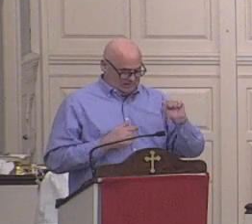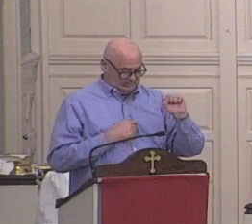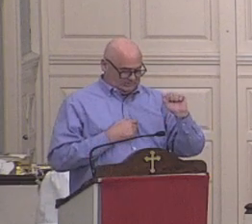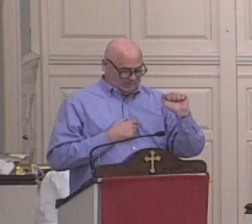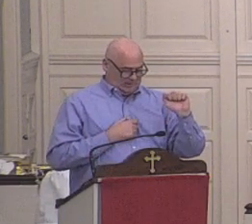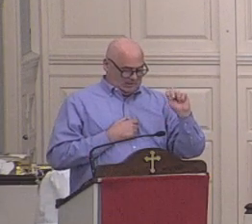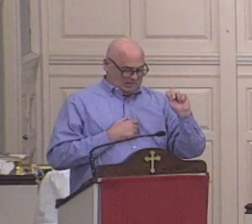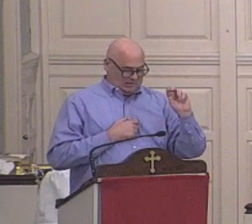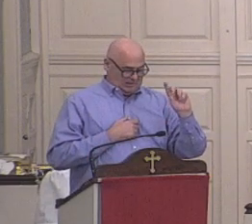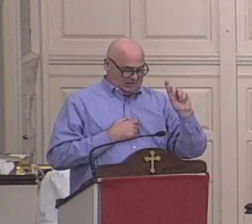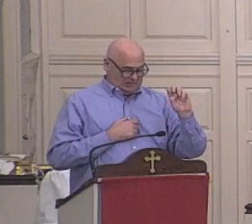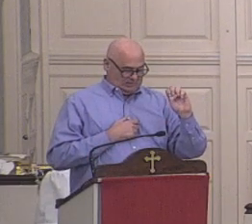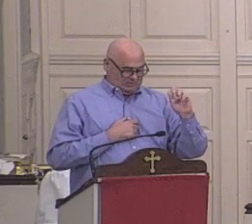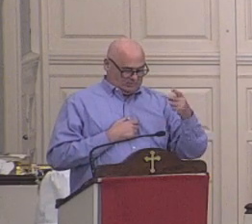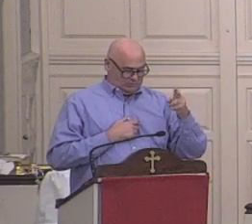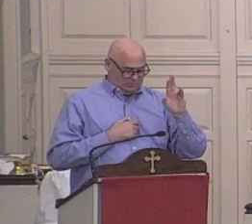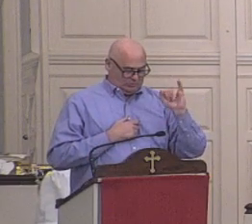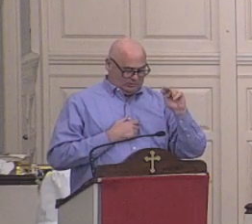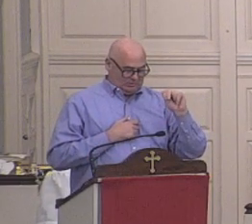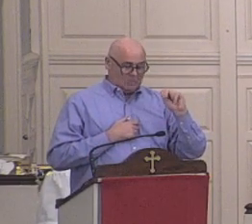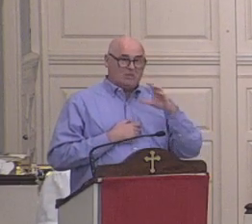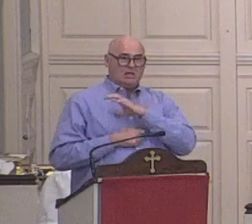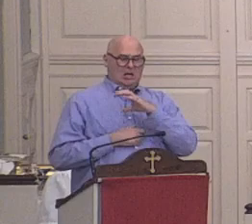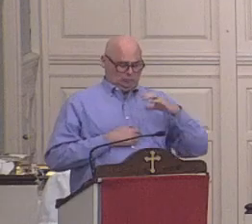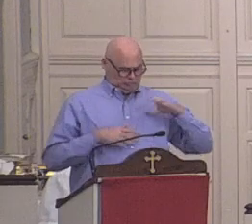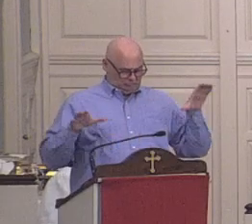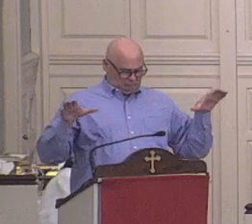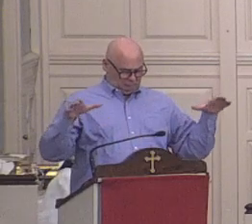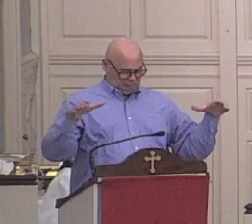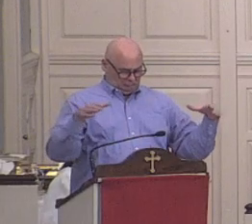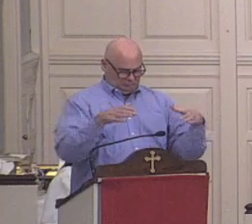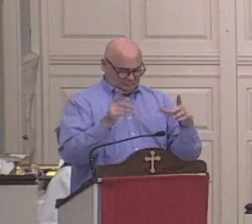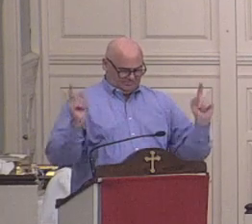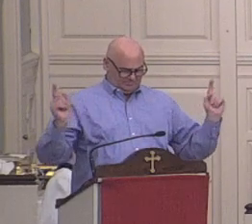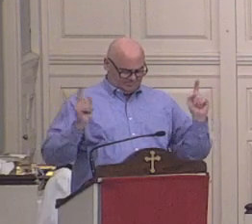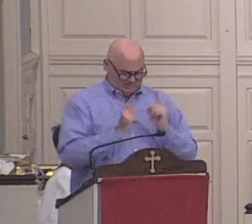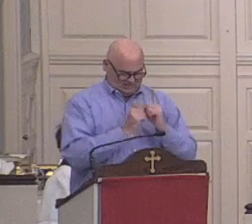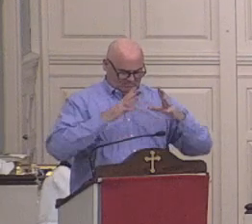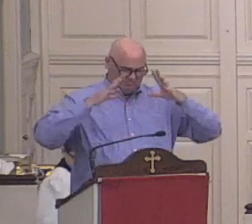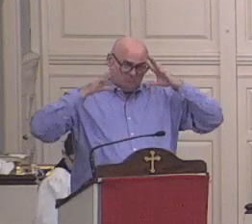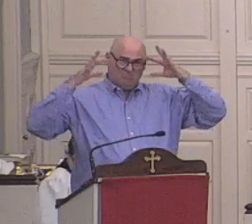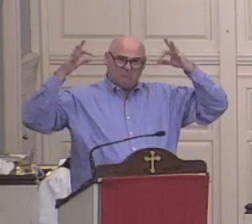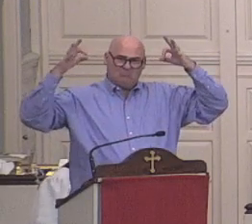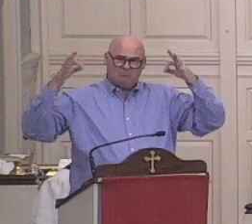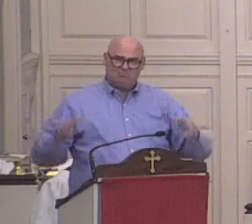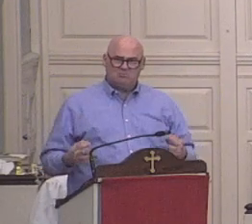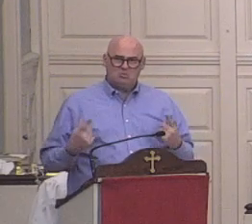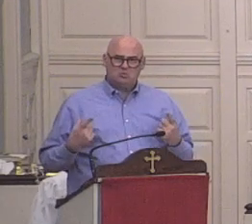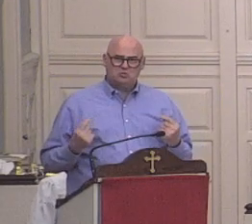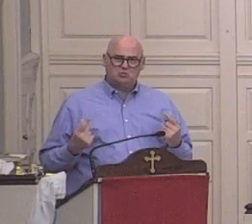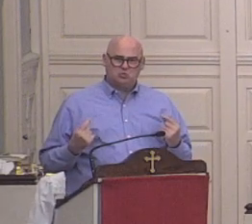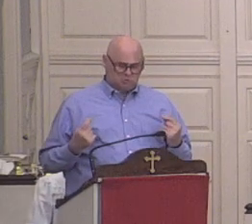that is, the whole Sanhedrin, held a council.